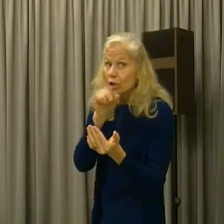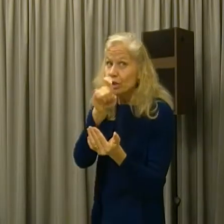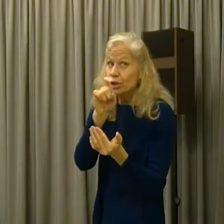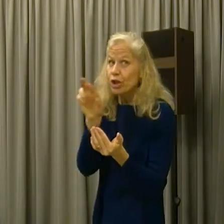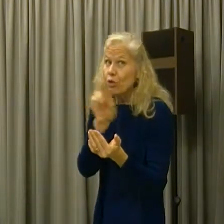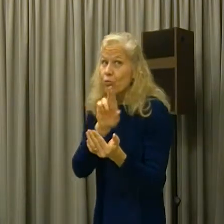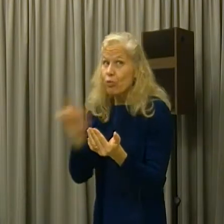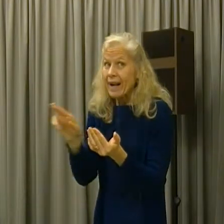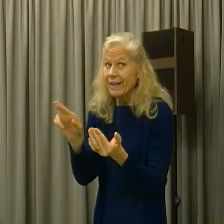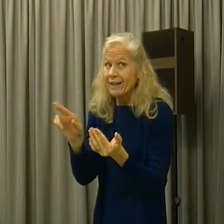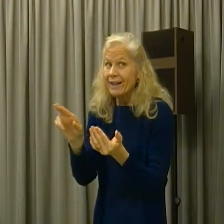Now,